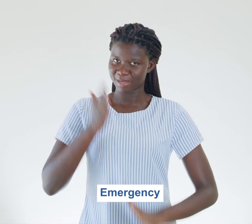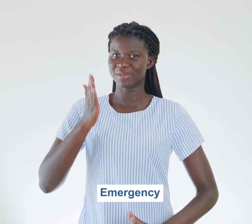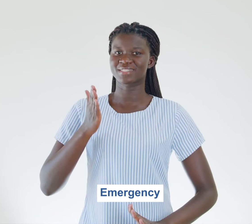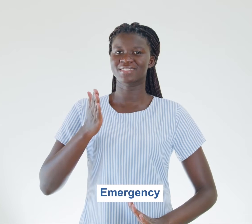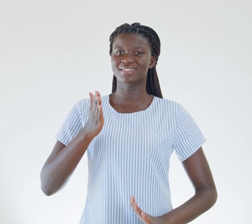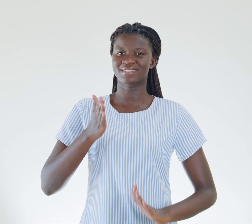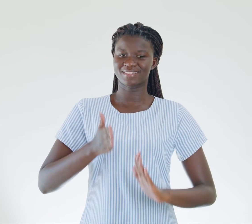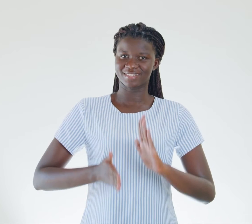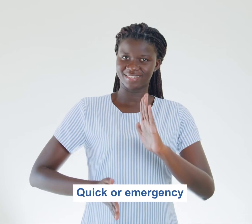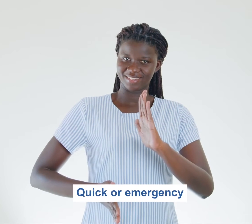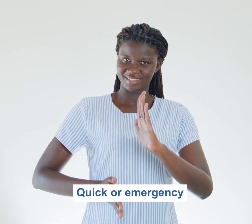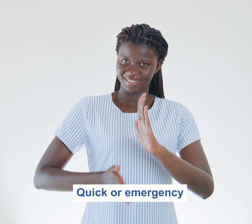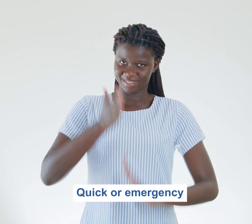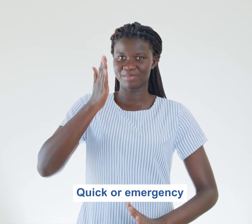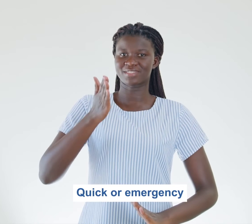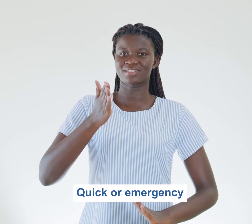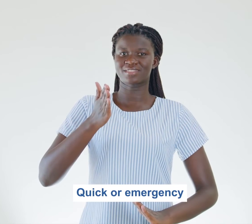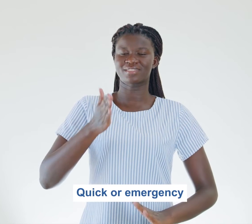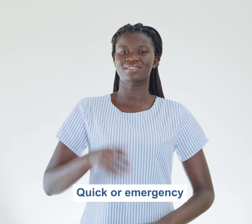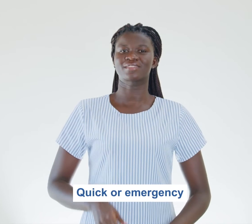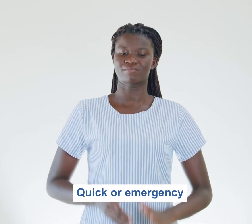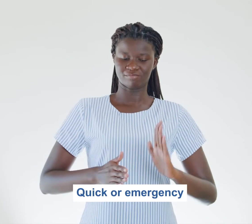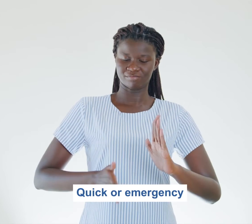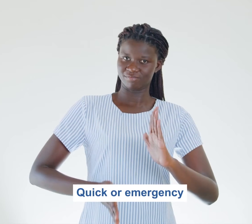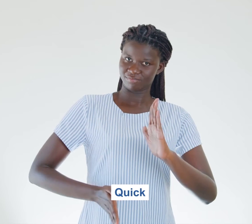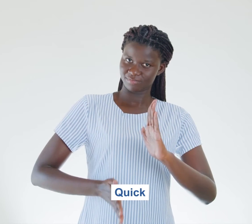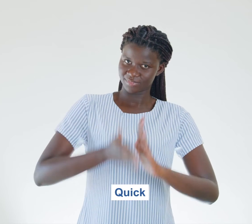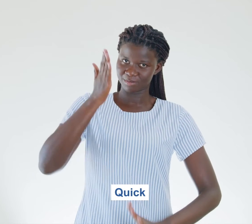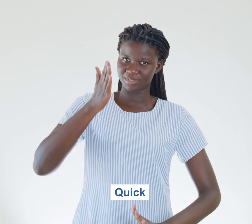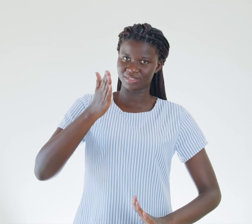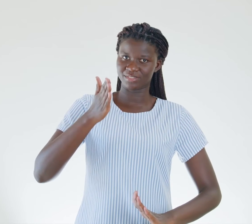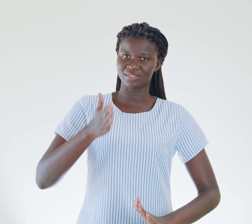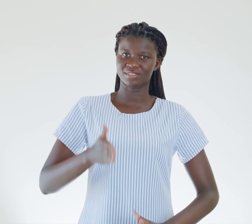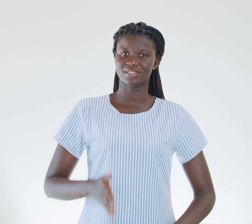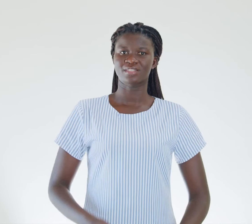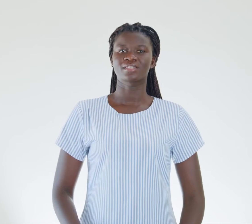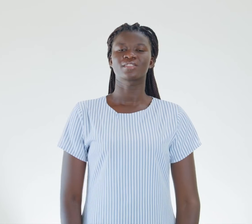Emergency. Quick or emergency. Quick.